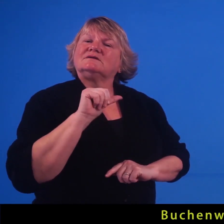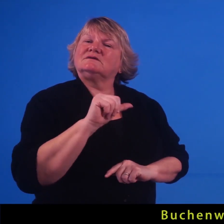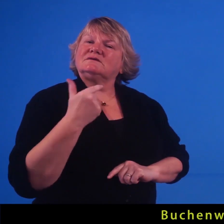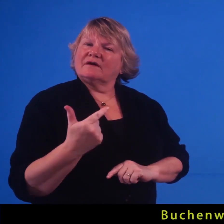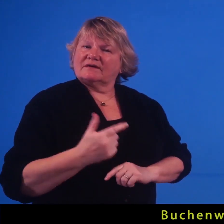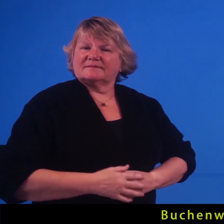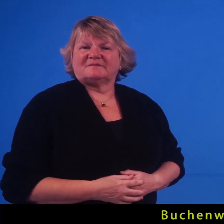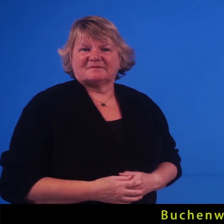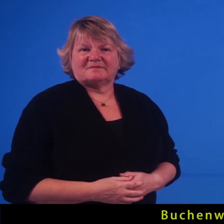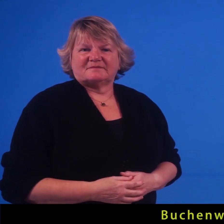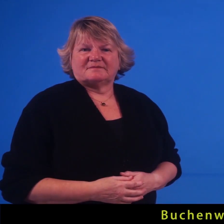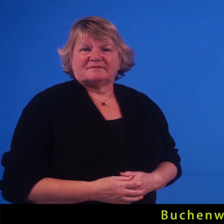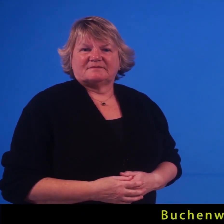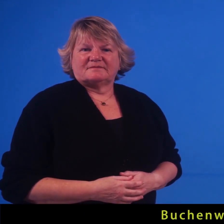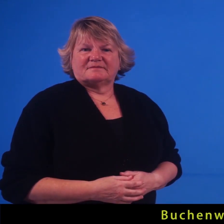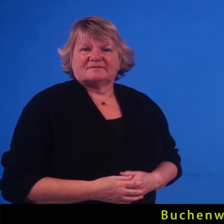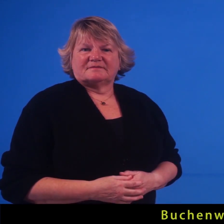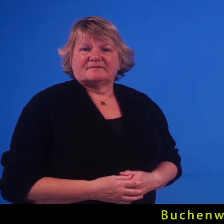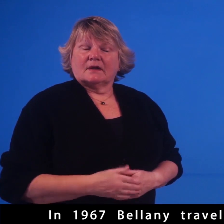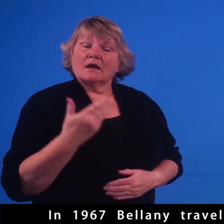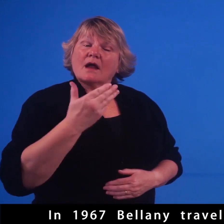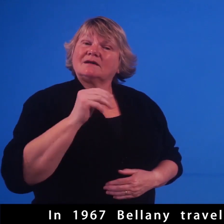Buchenwald, 1967.